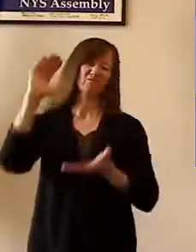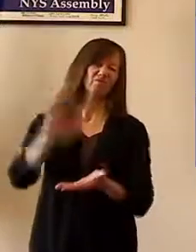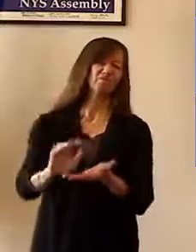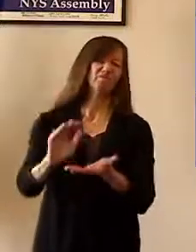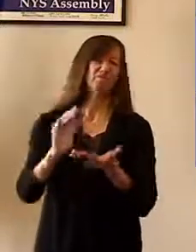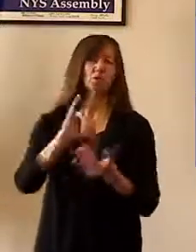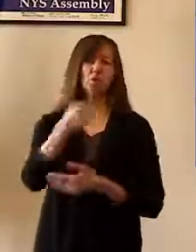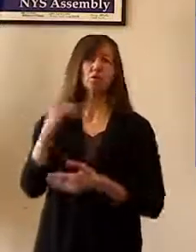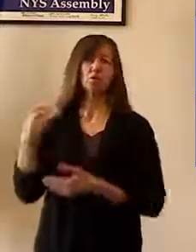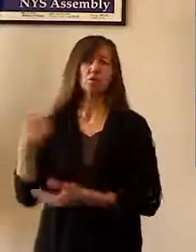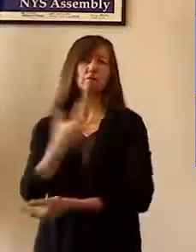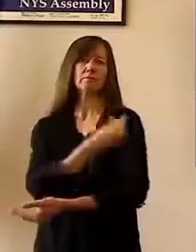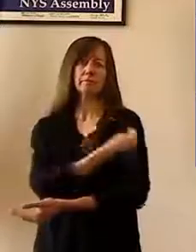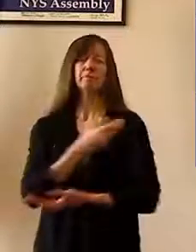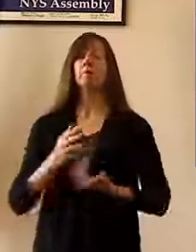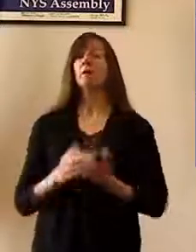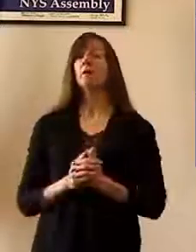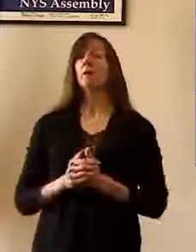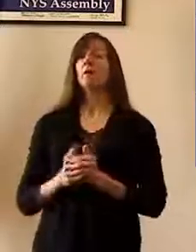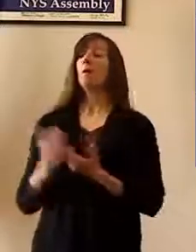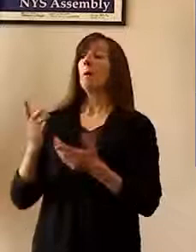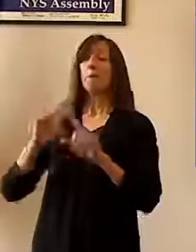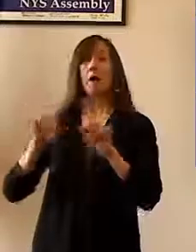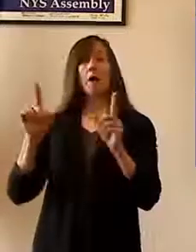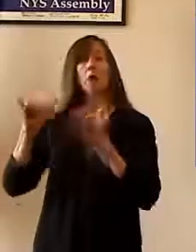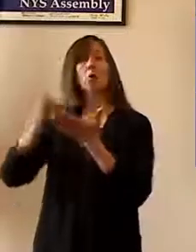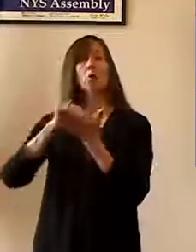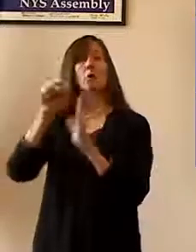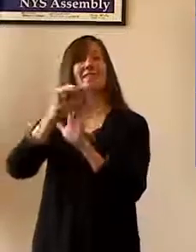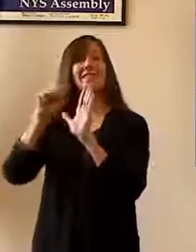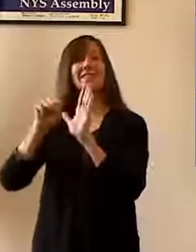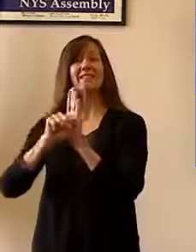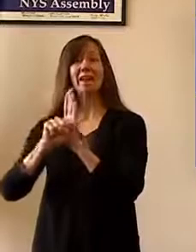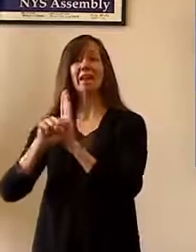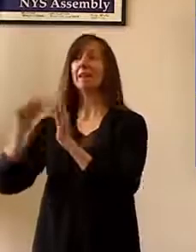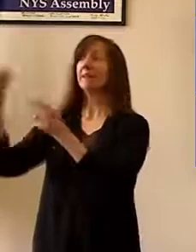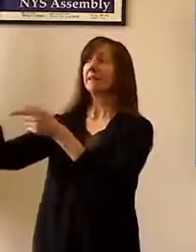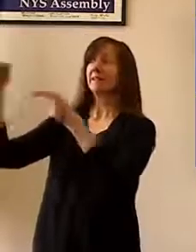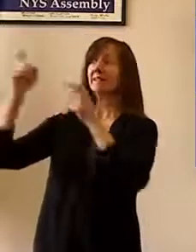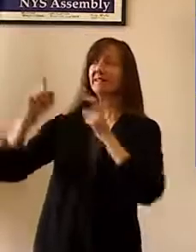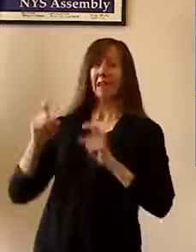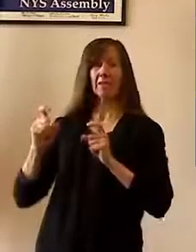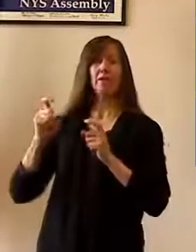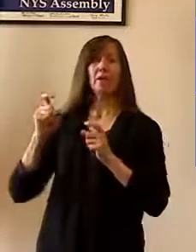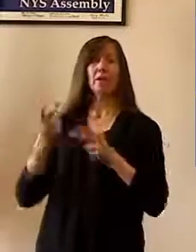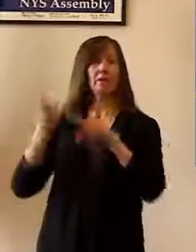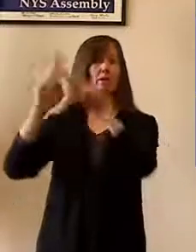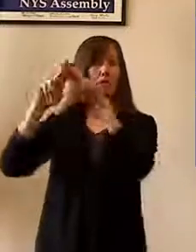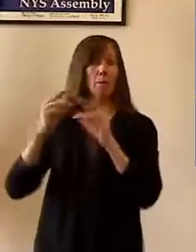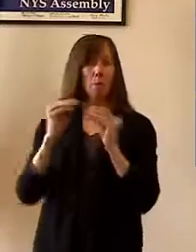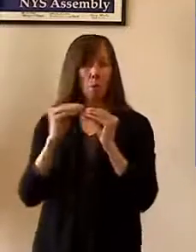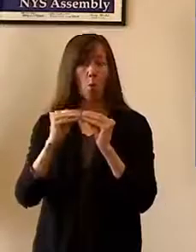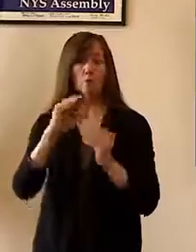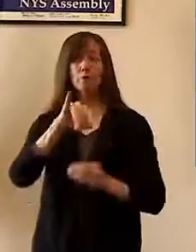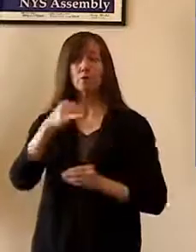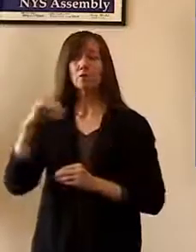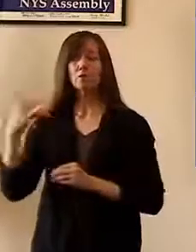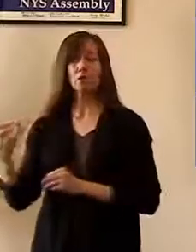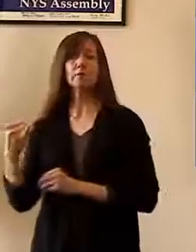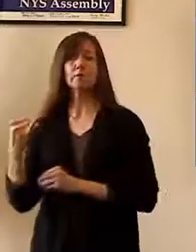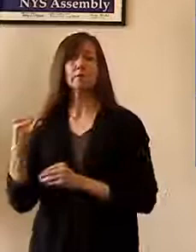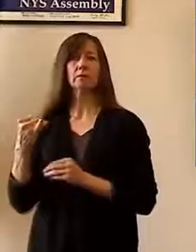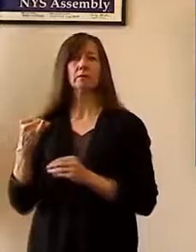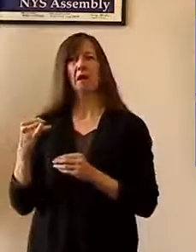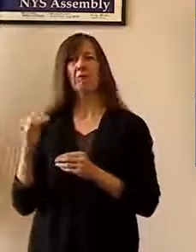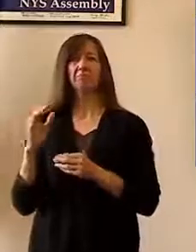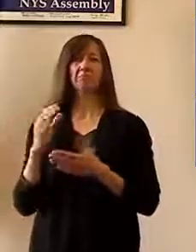the state did actually provide us an increase in Johnson & Johnson doses, but late last week, which would